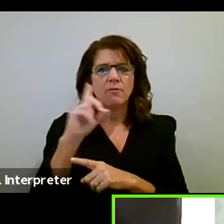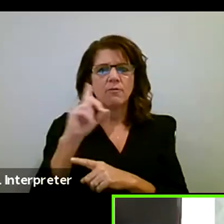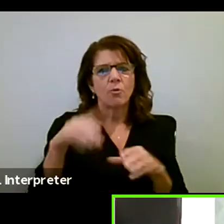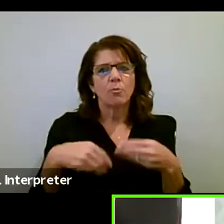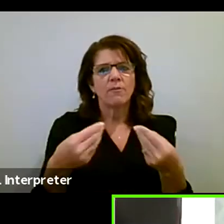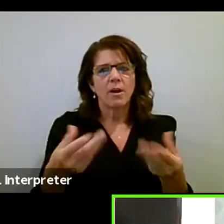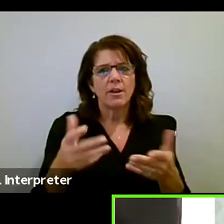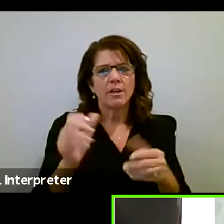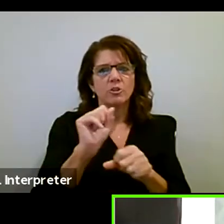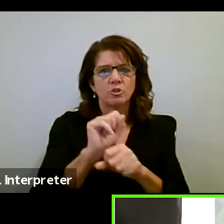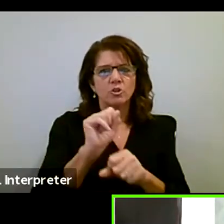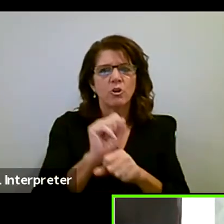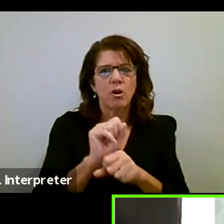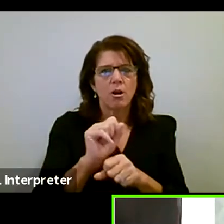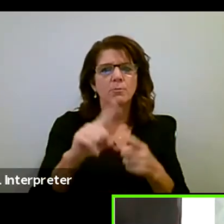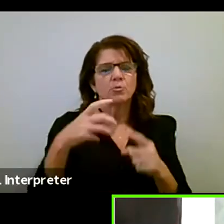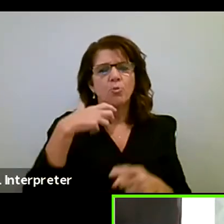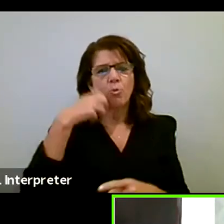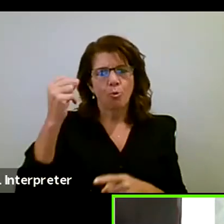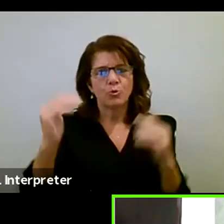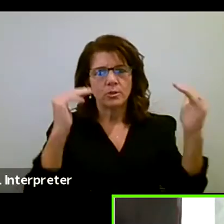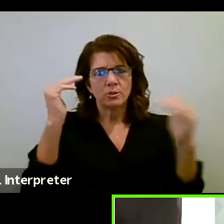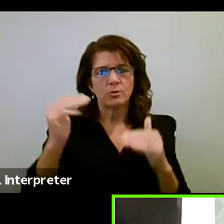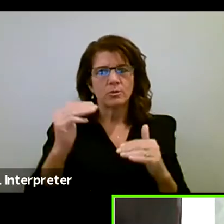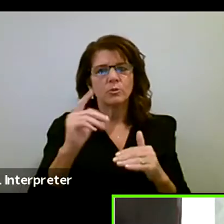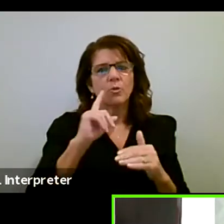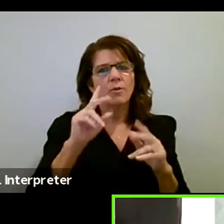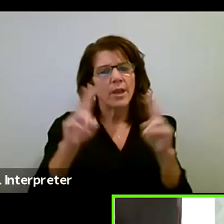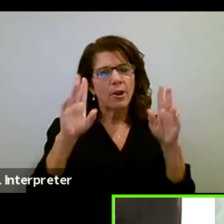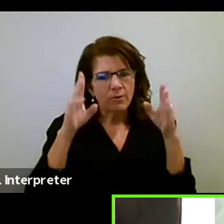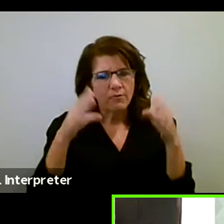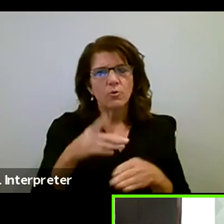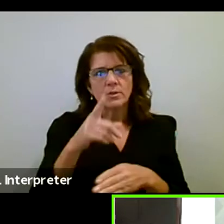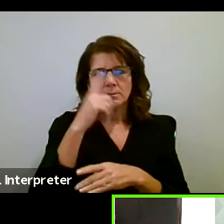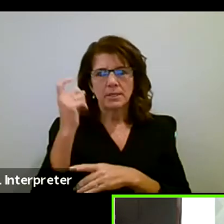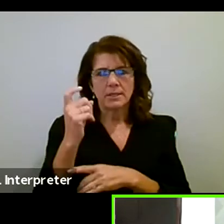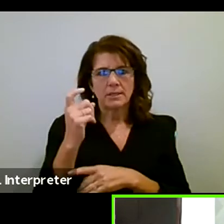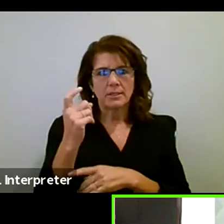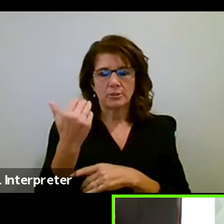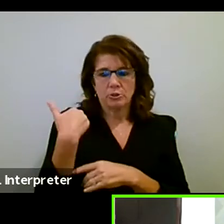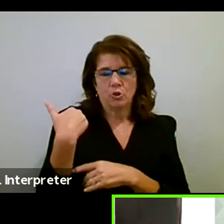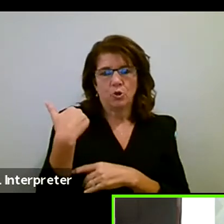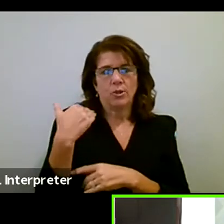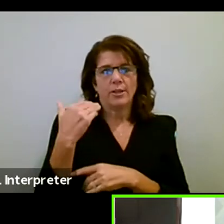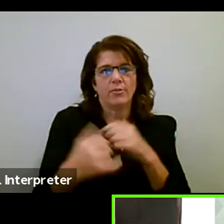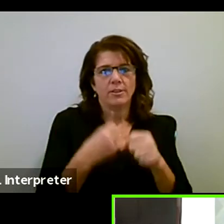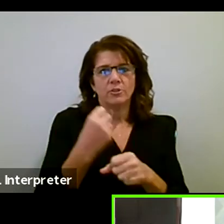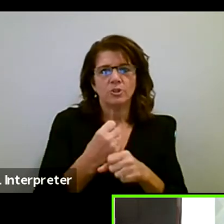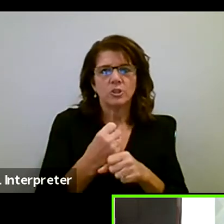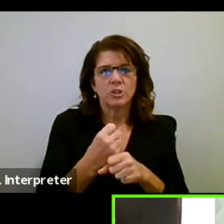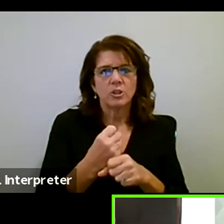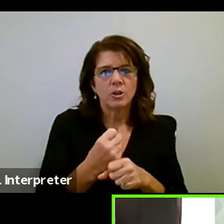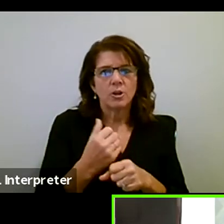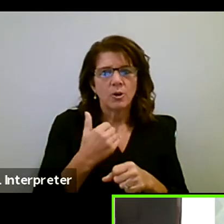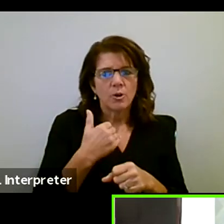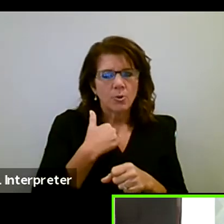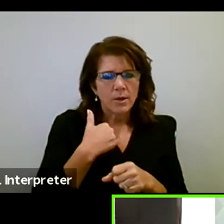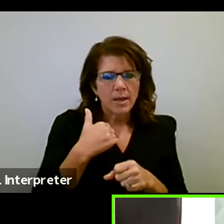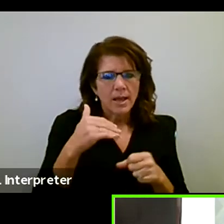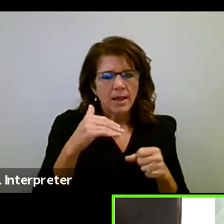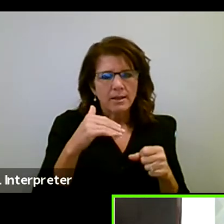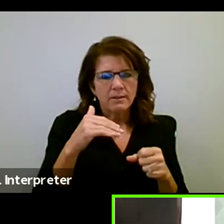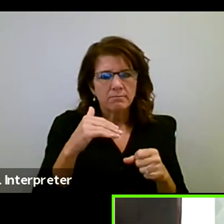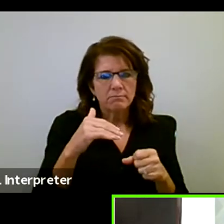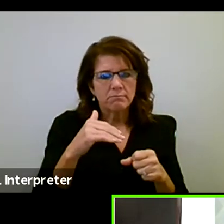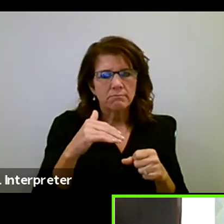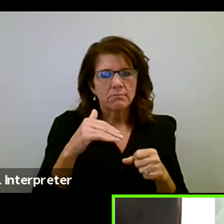providing jobs to older adults. So very focused, because January this year, we had the longitudinal aging study of India, which